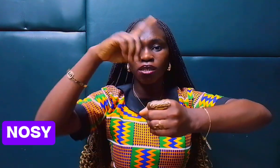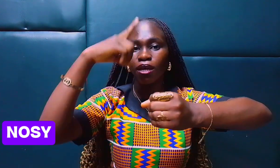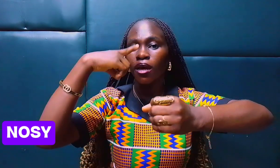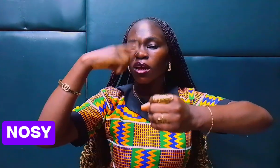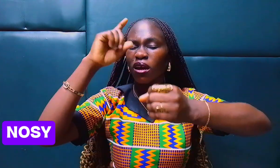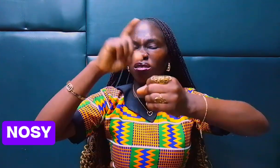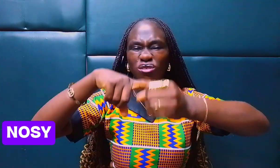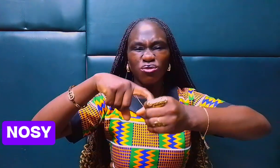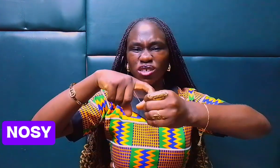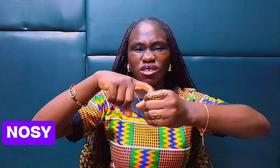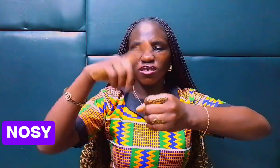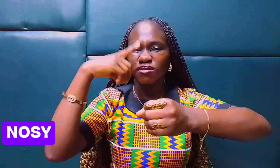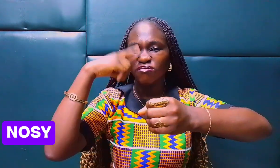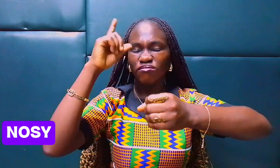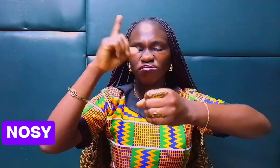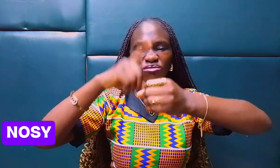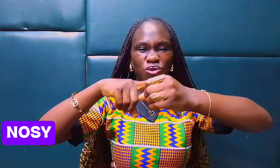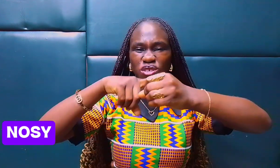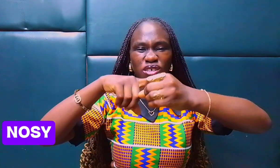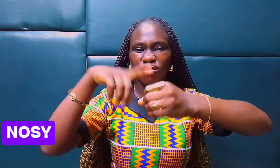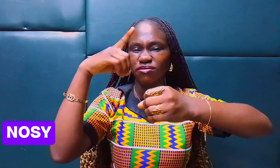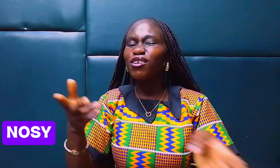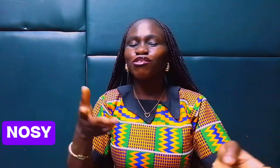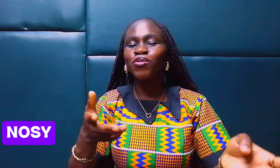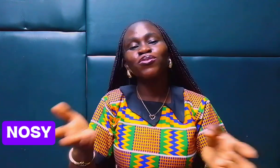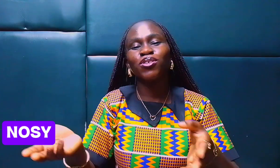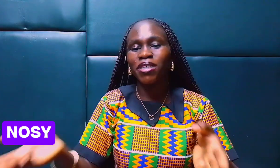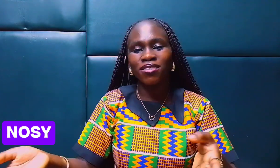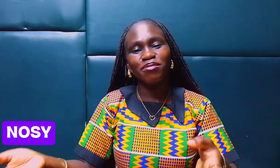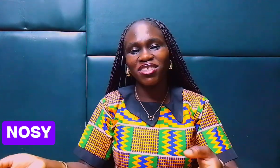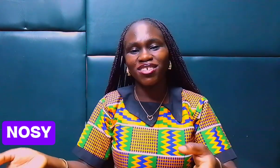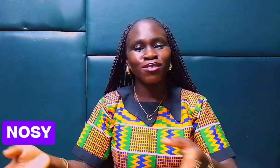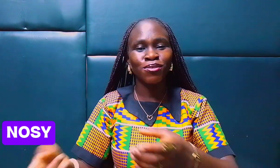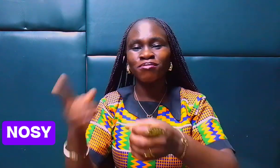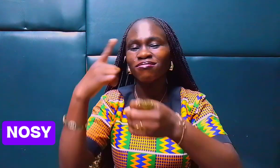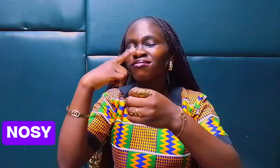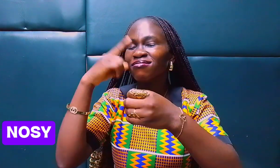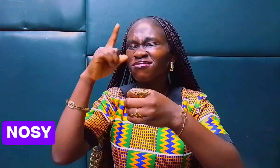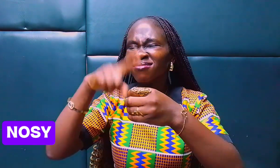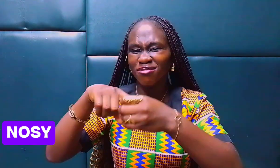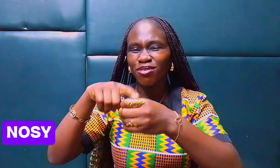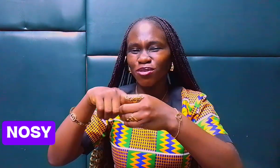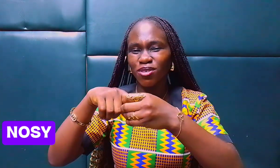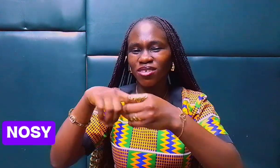inside. Nosy, nosy. Think of someone who's not minding their business. So